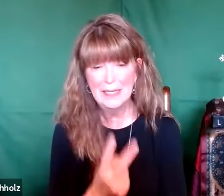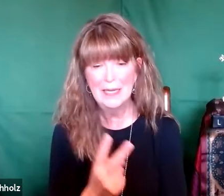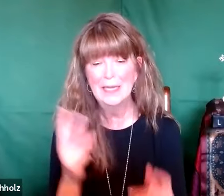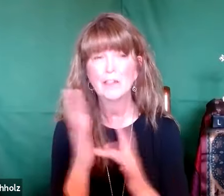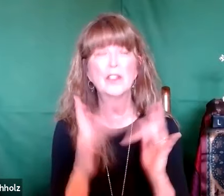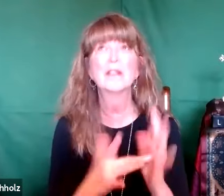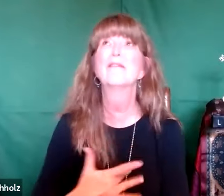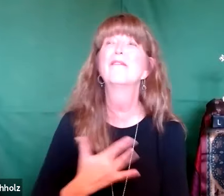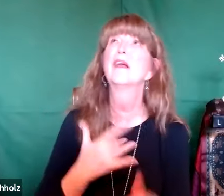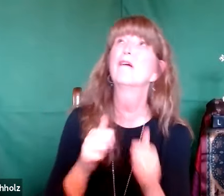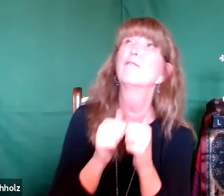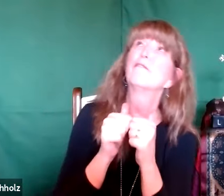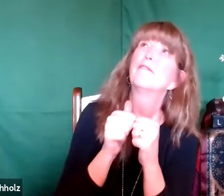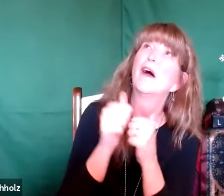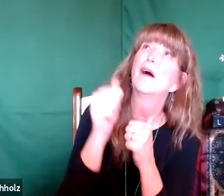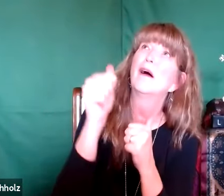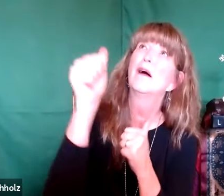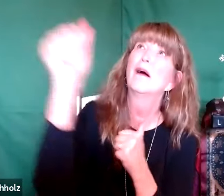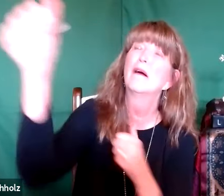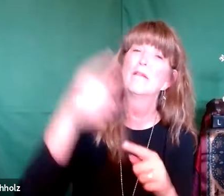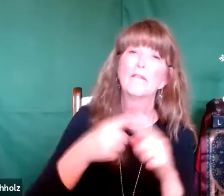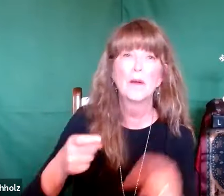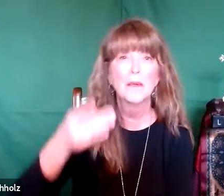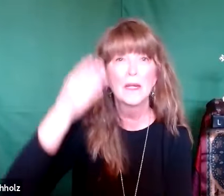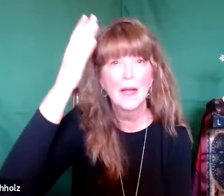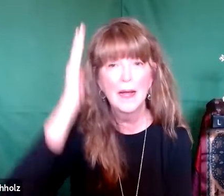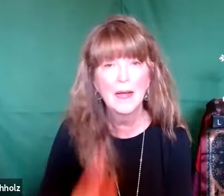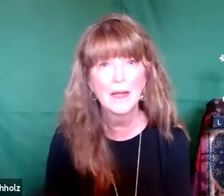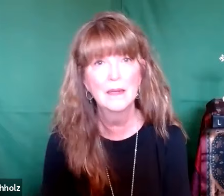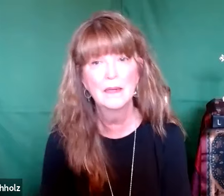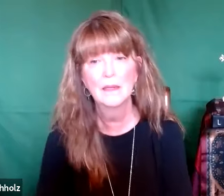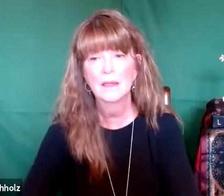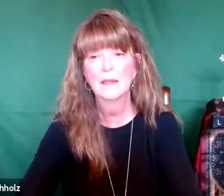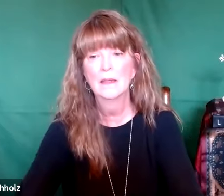on his shoulders. You can see that Jesus felt separated from God.